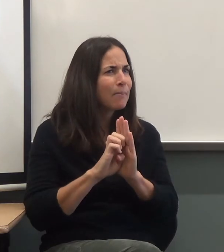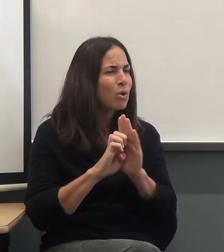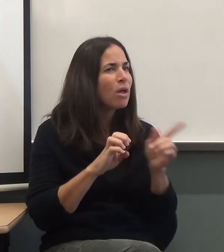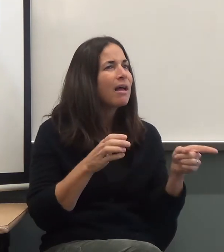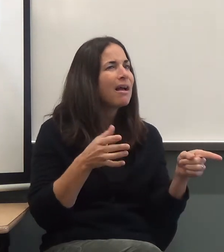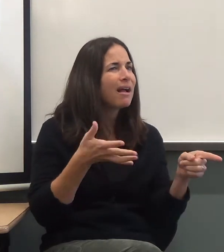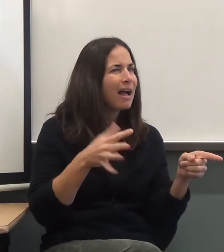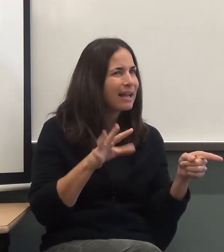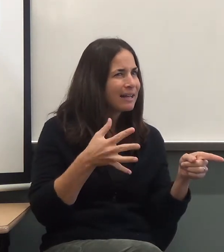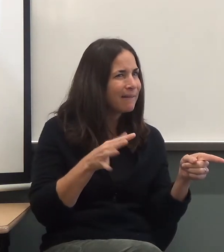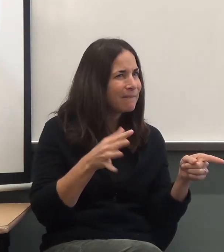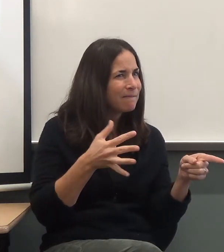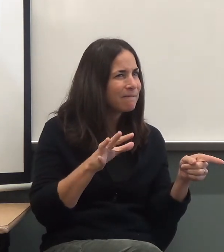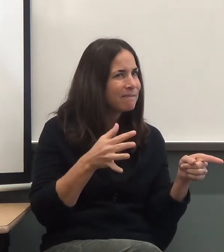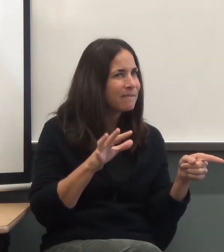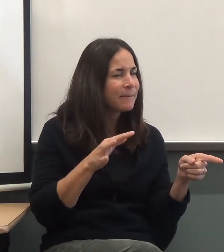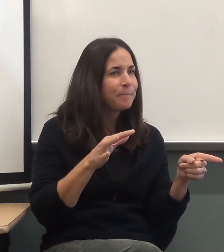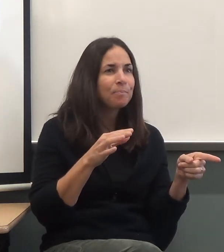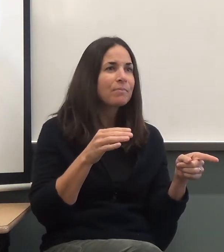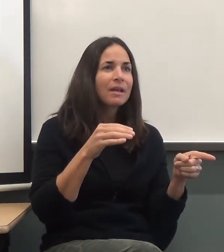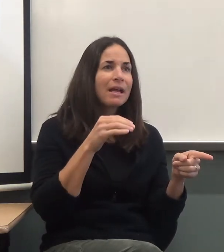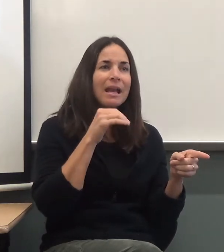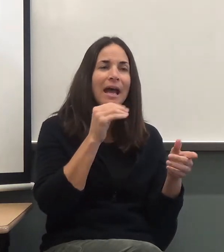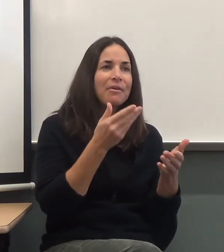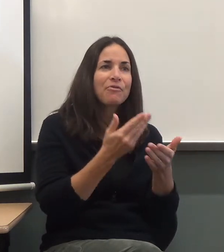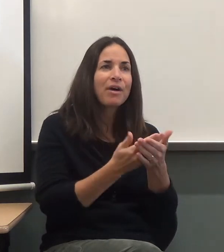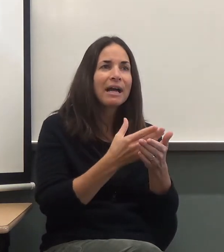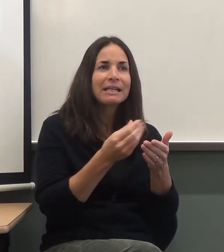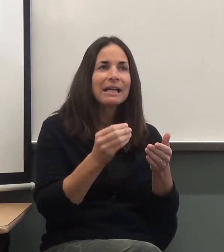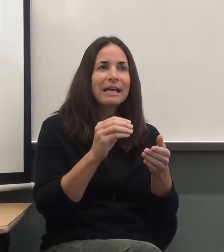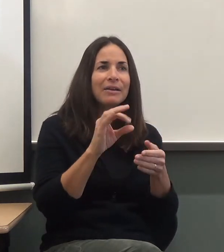there. Yeah, I'm not giving any more facts and figures. I've already done that. Sandra, what do you think?